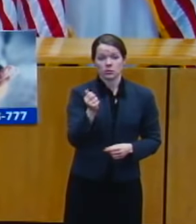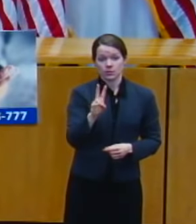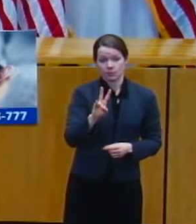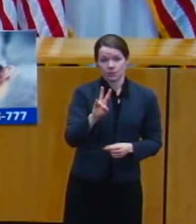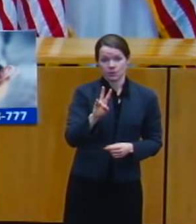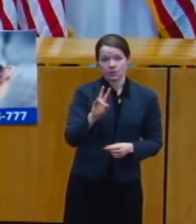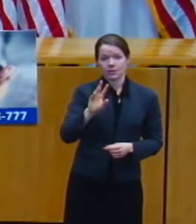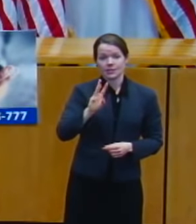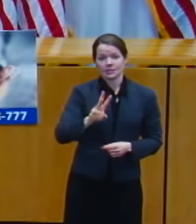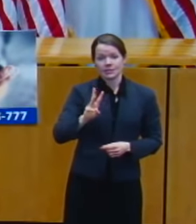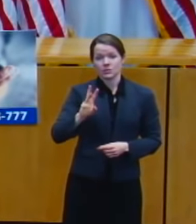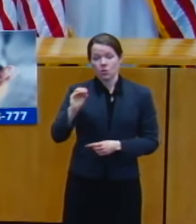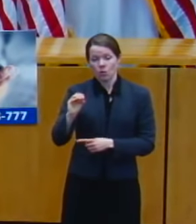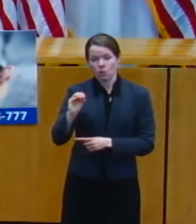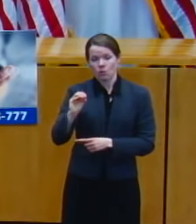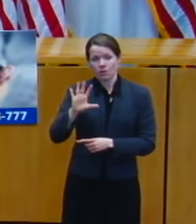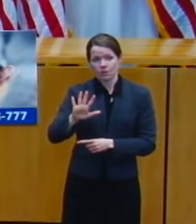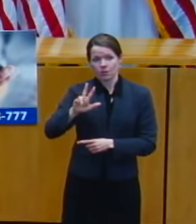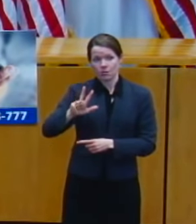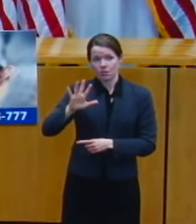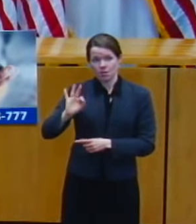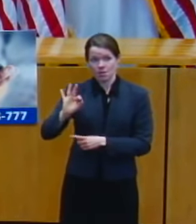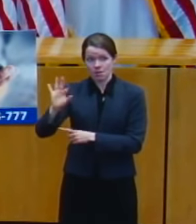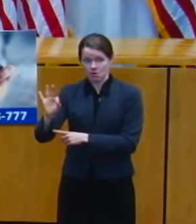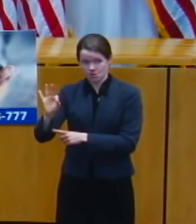617-660-5399, and it's operating 7 days a week.